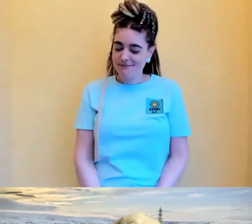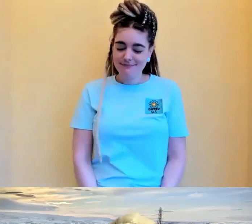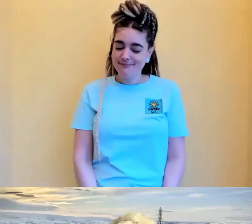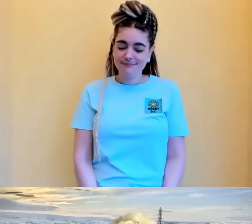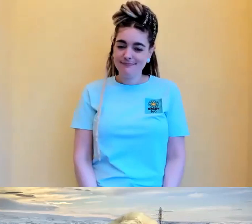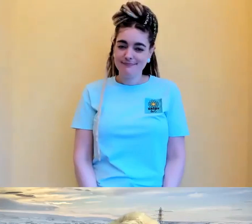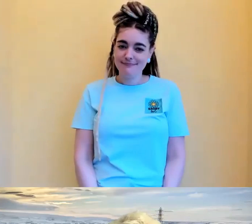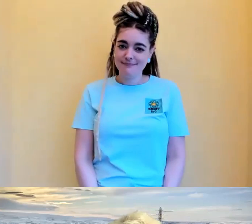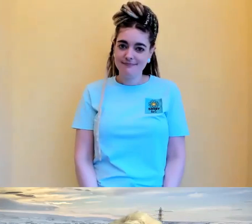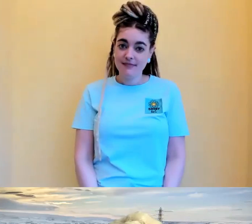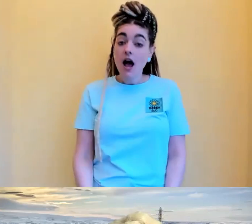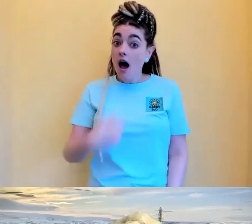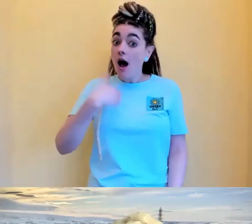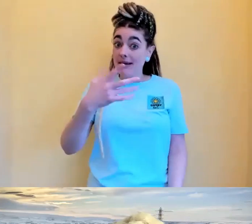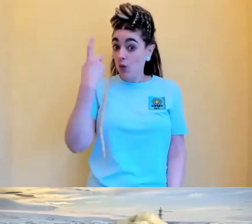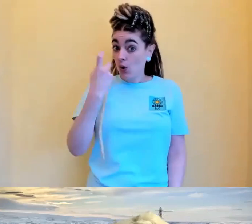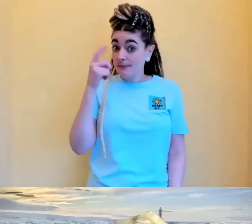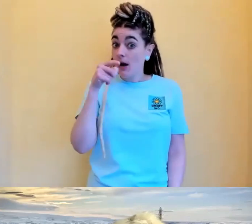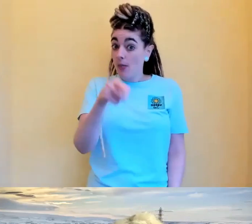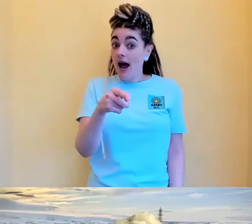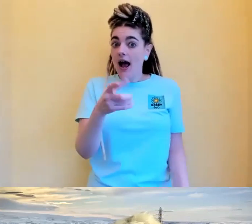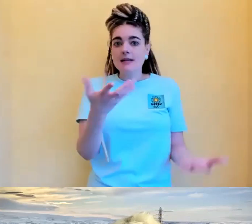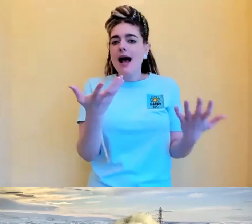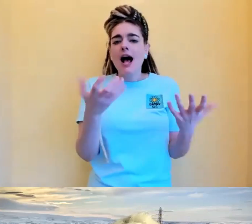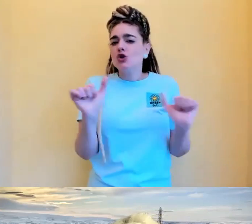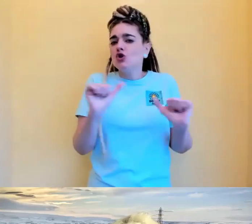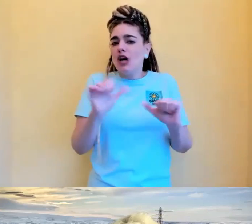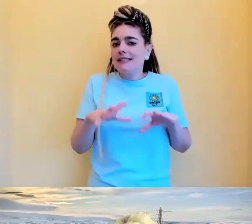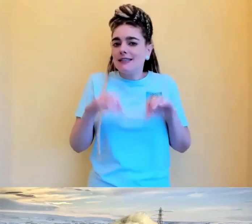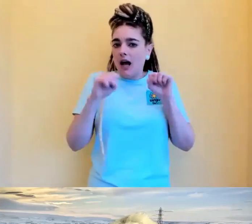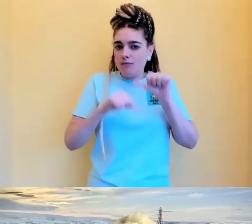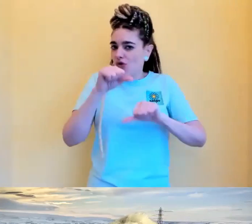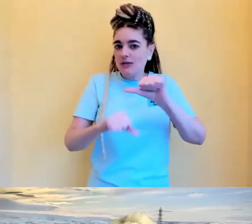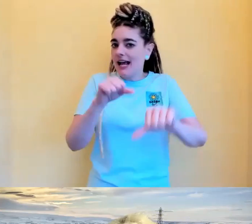I have thought about that, but I haven't started the process yet.